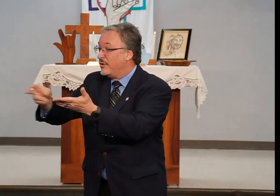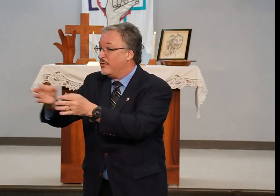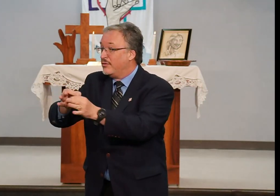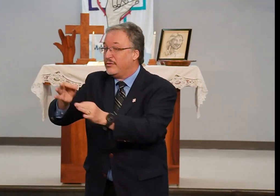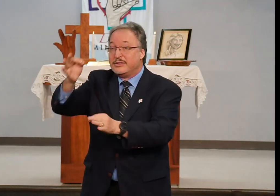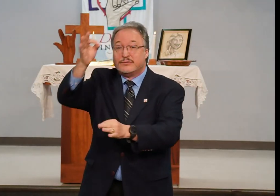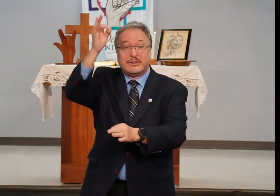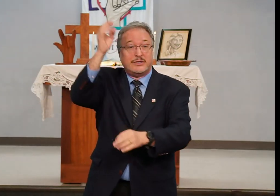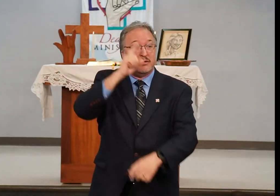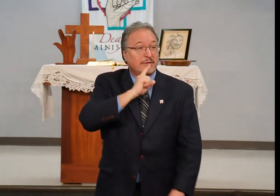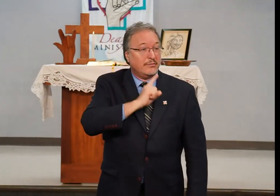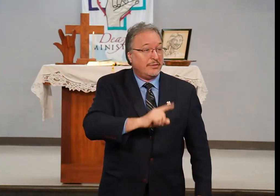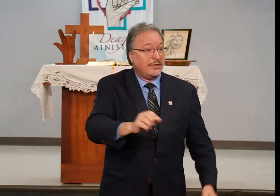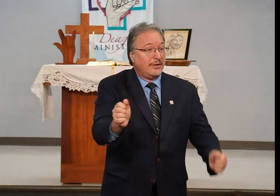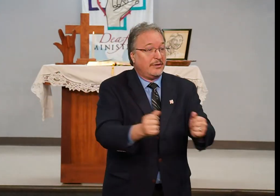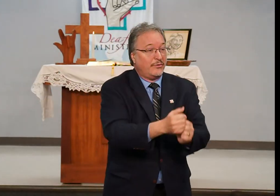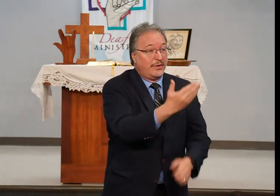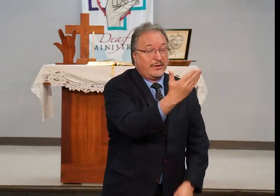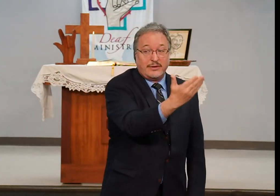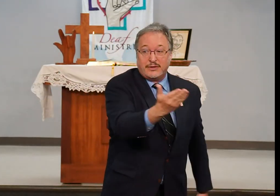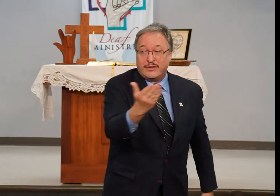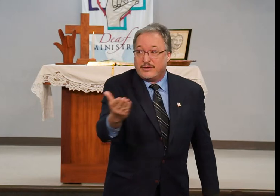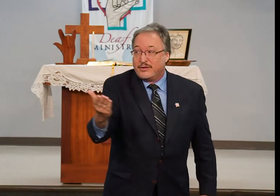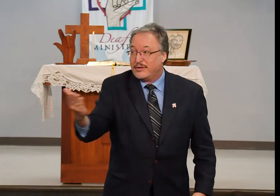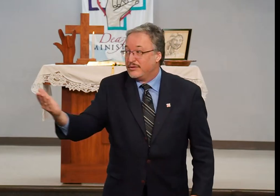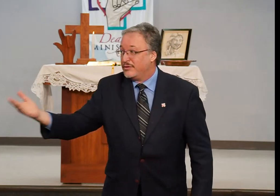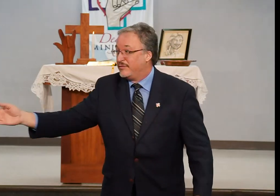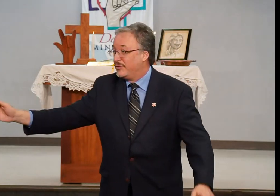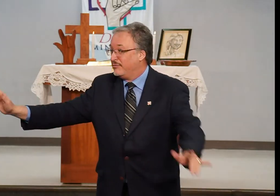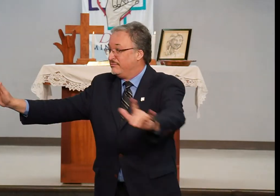surrounds you and that you be covered by the Holy Spirit,